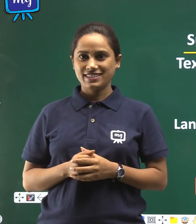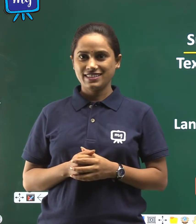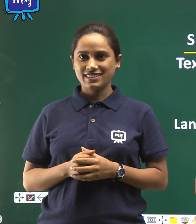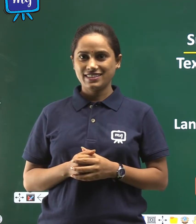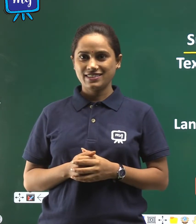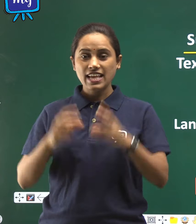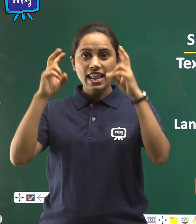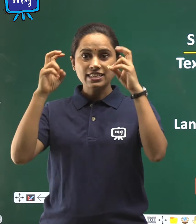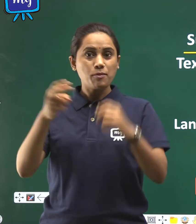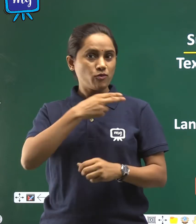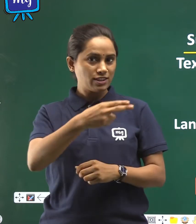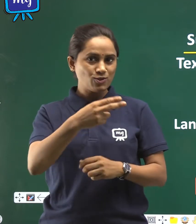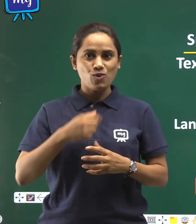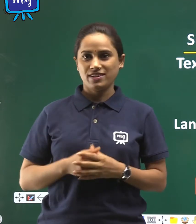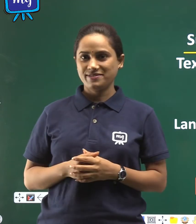landscape of the soul,